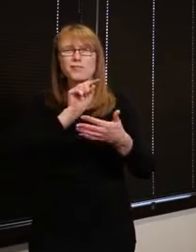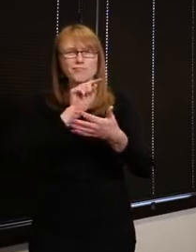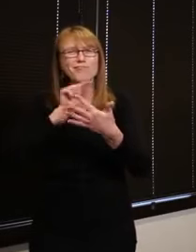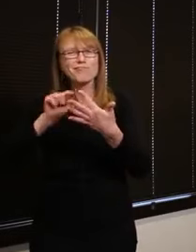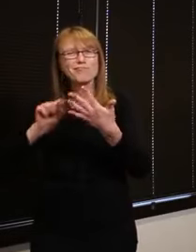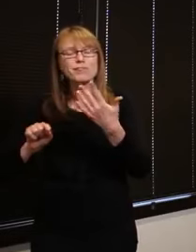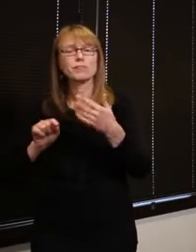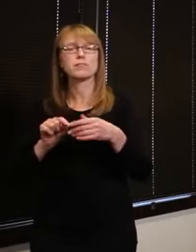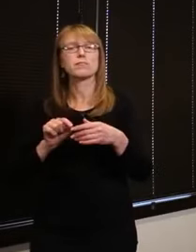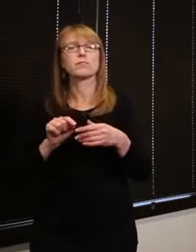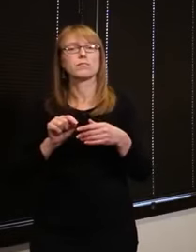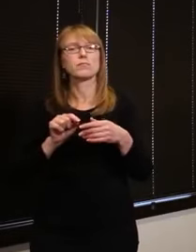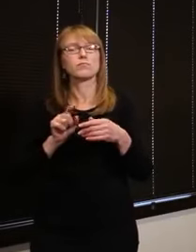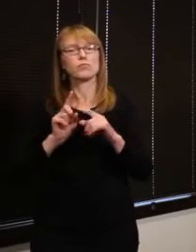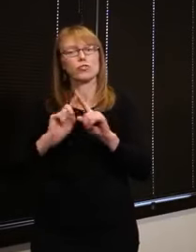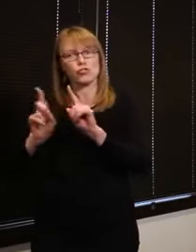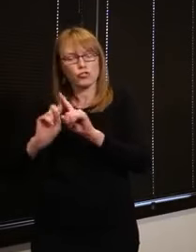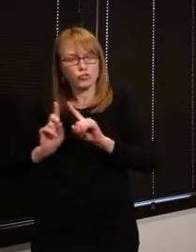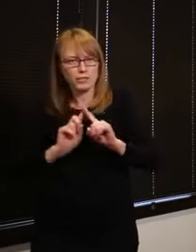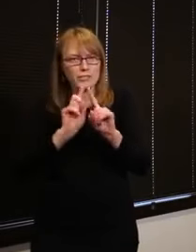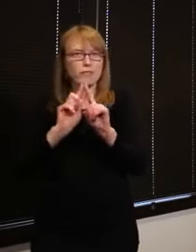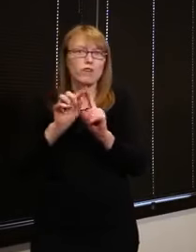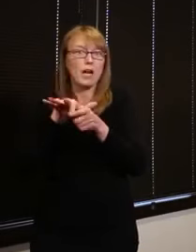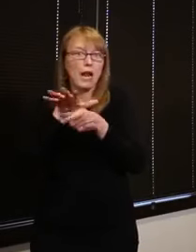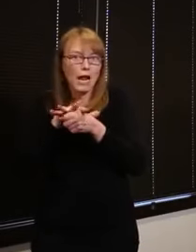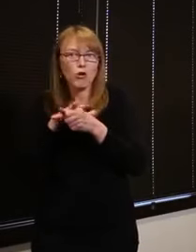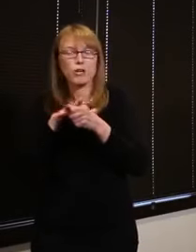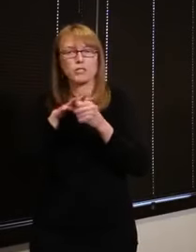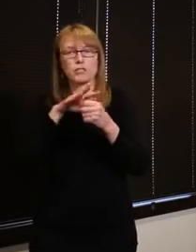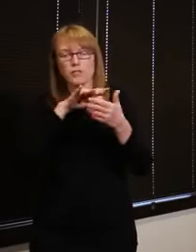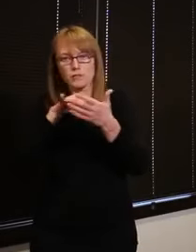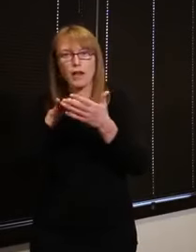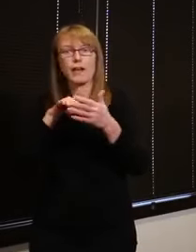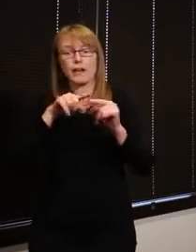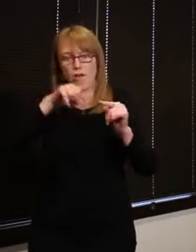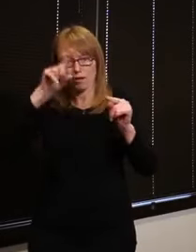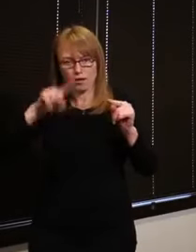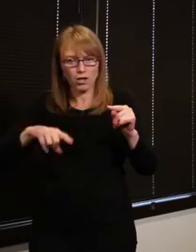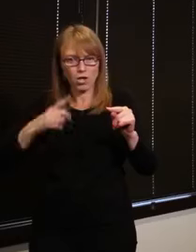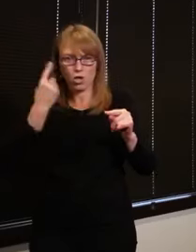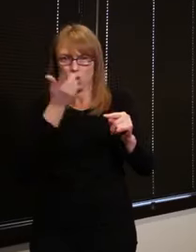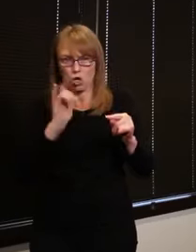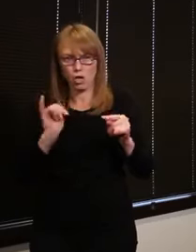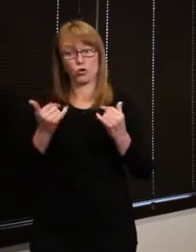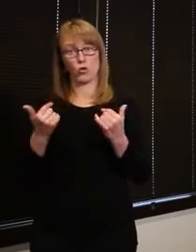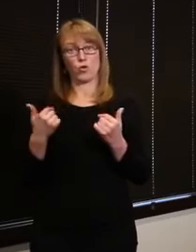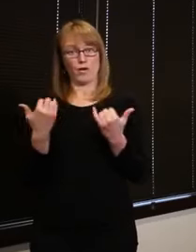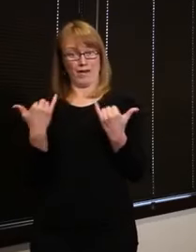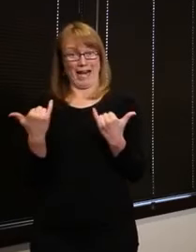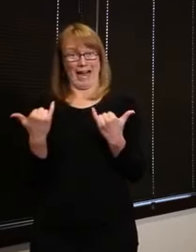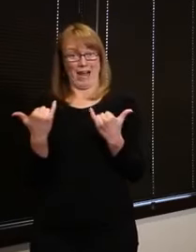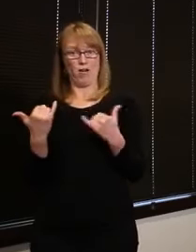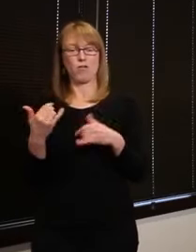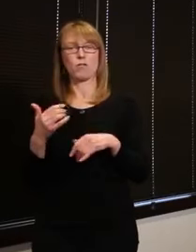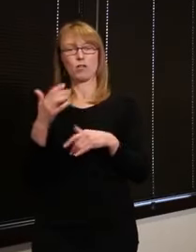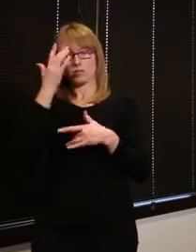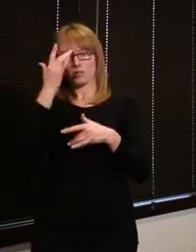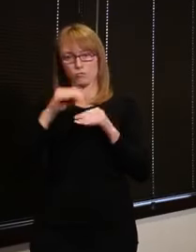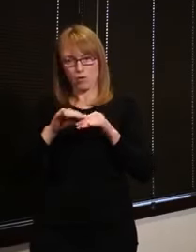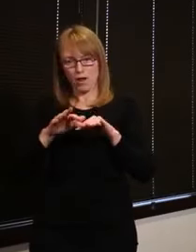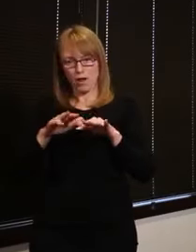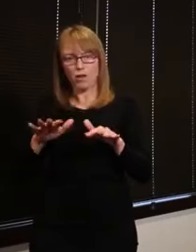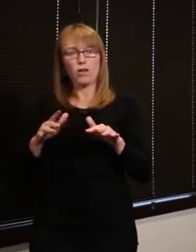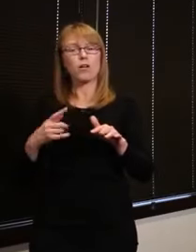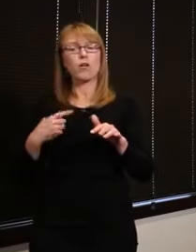we think is going to happen to the St. Louis metropolitan area. And we've run our models again last week, and now I'd like to